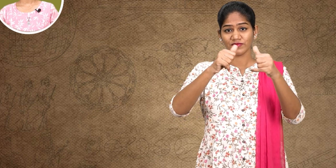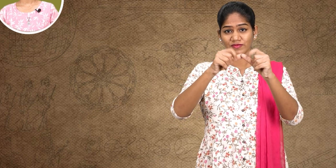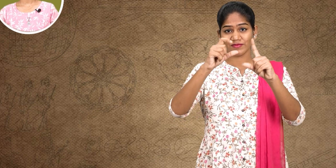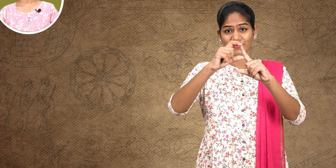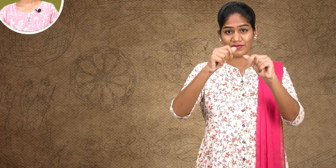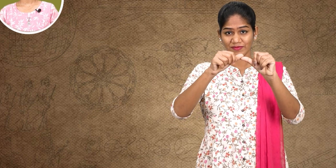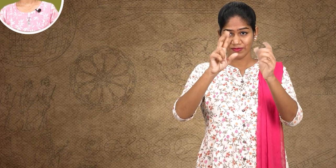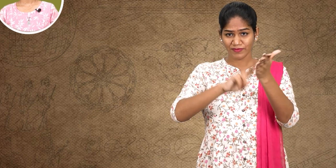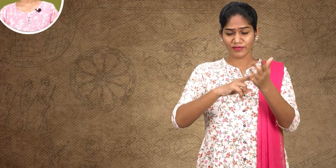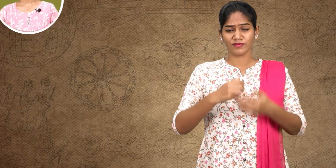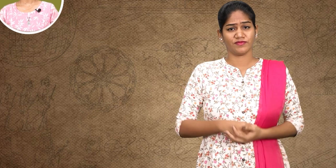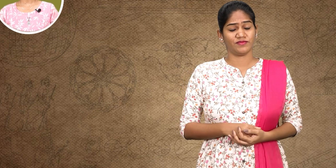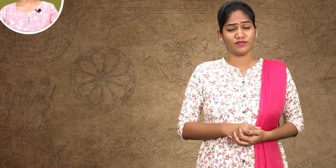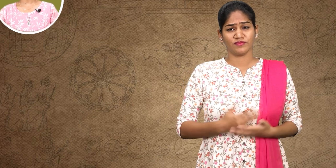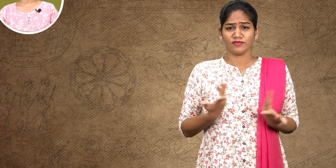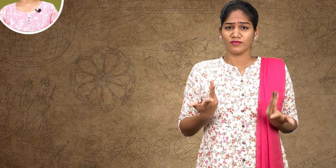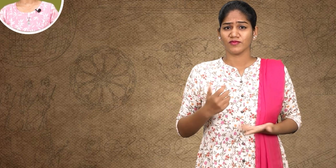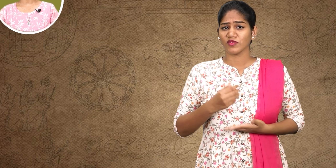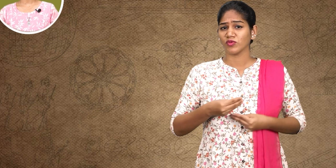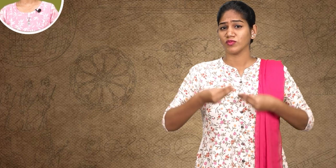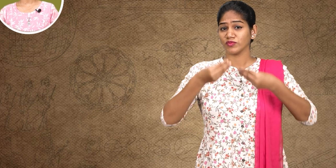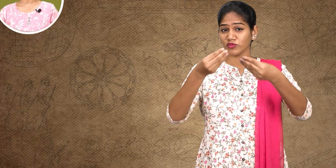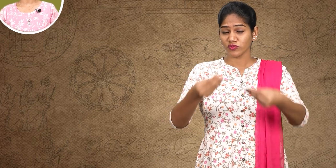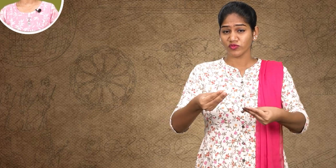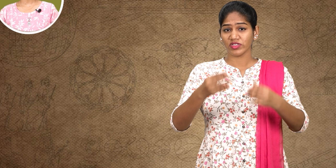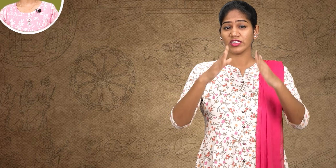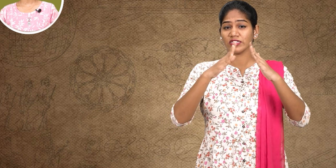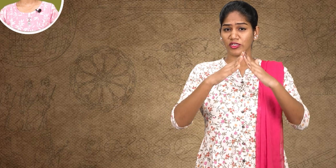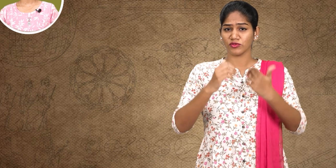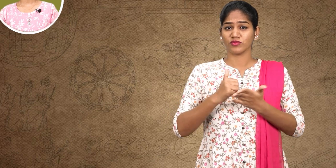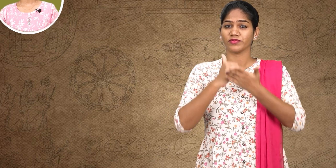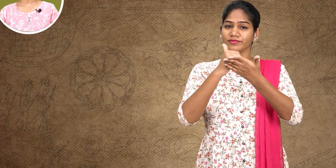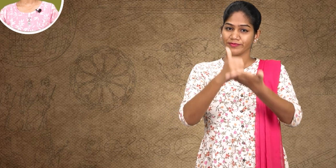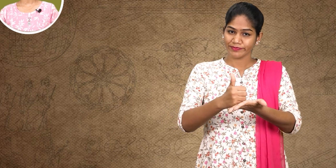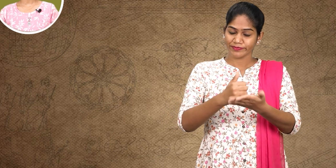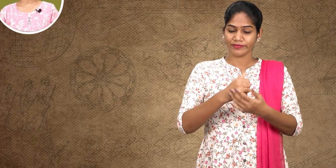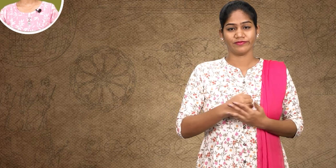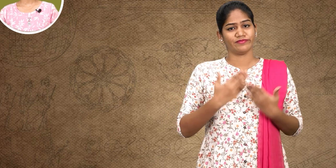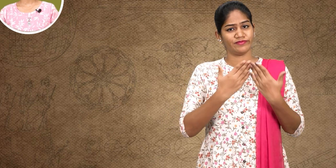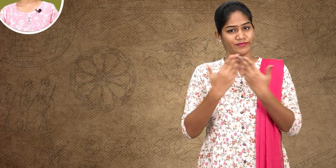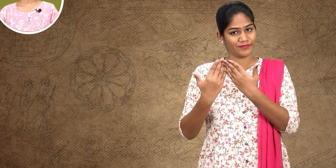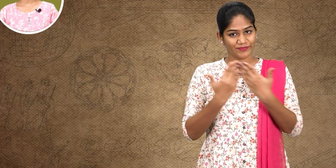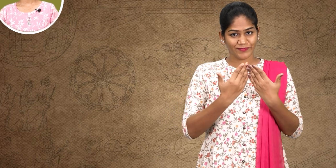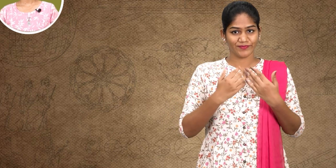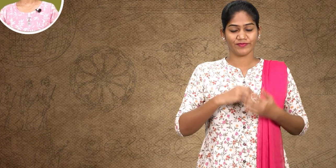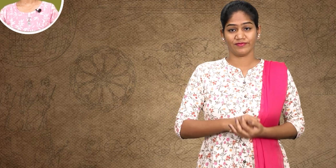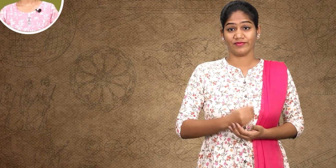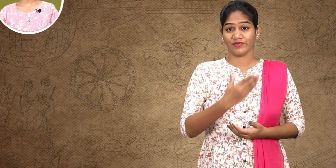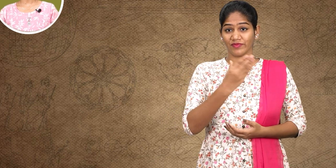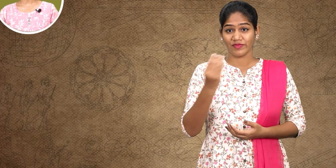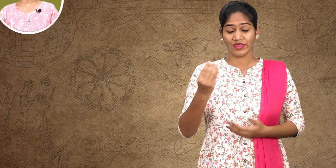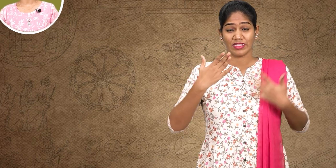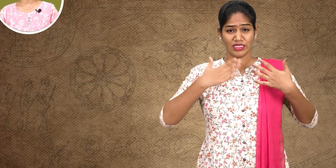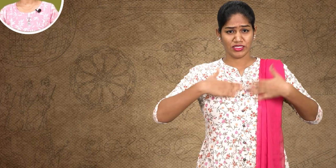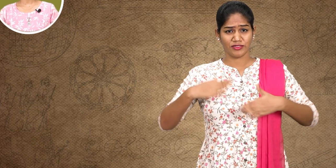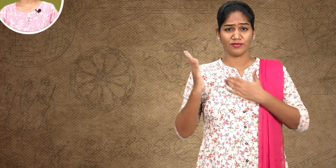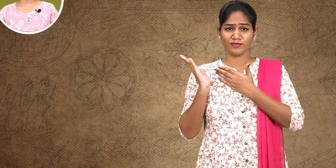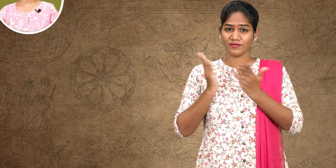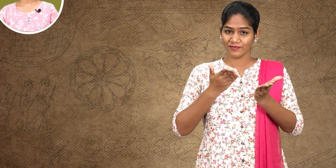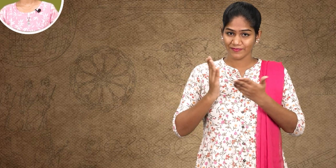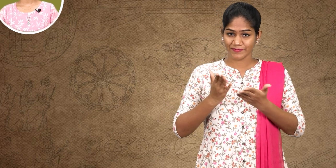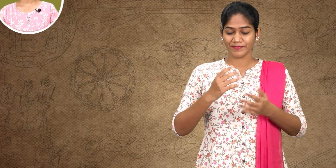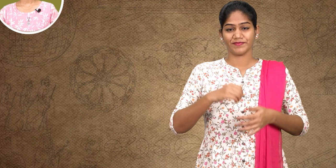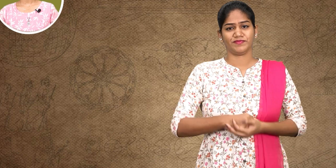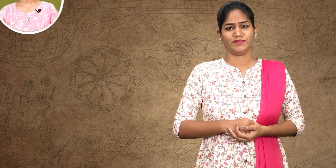Sardasadhan also provided housing, education and medical services